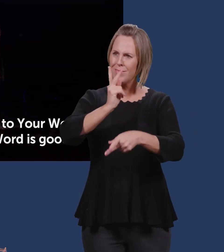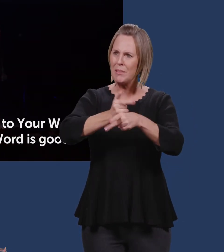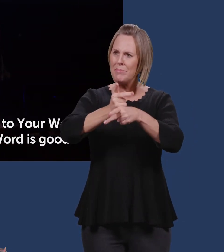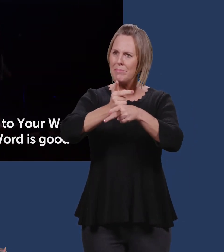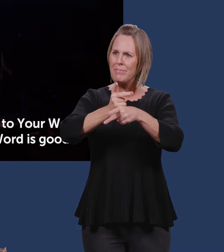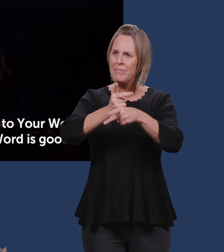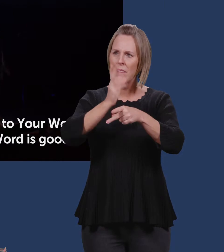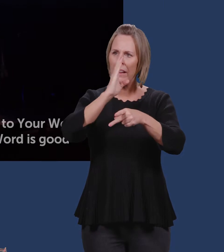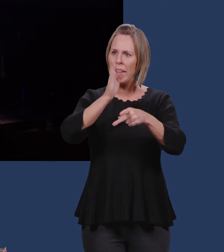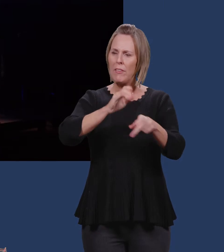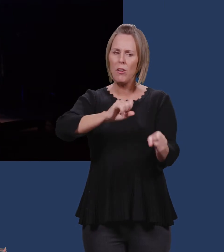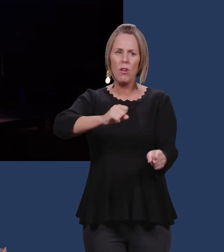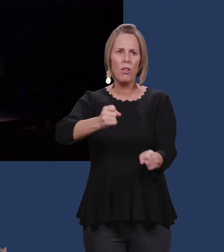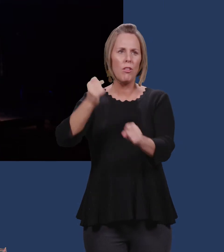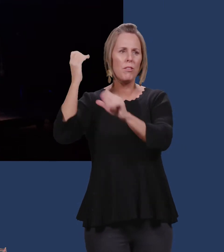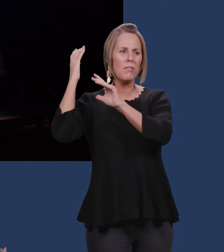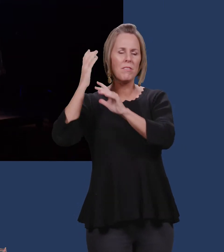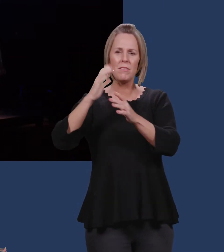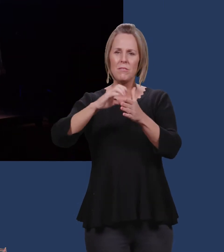good.